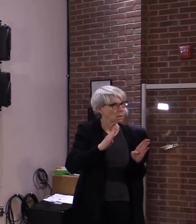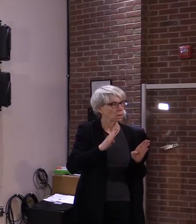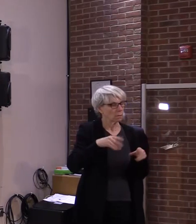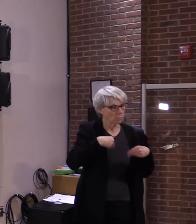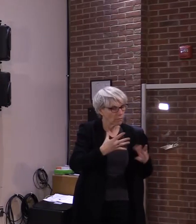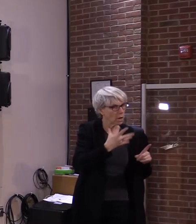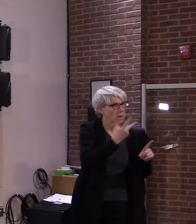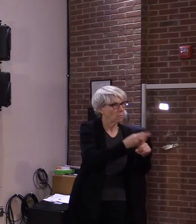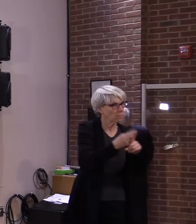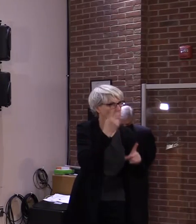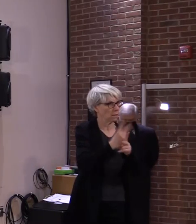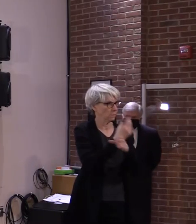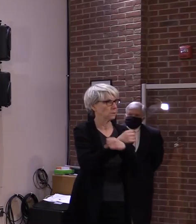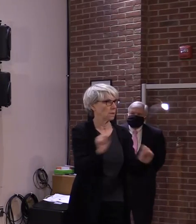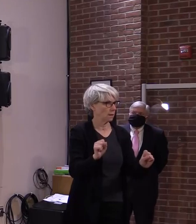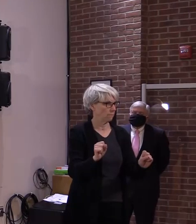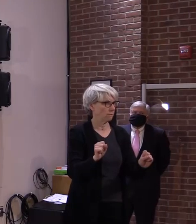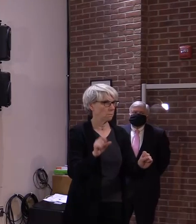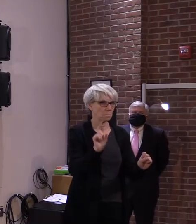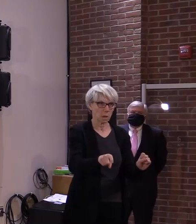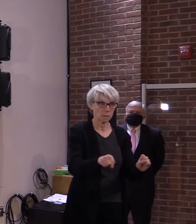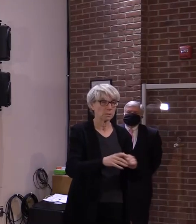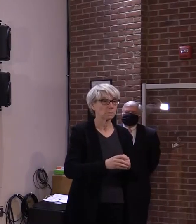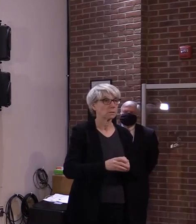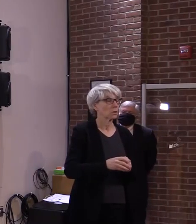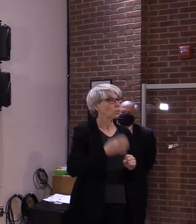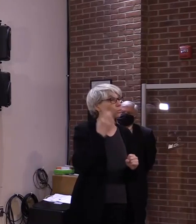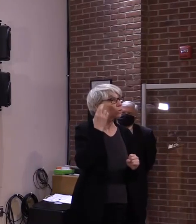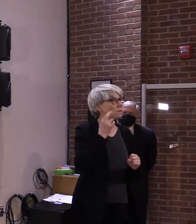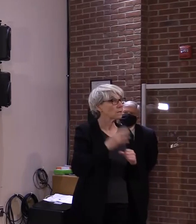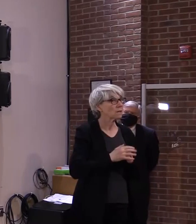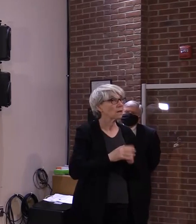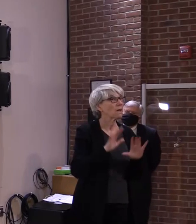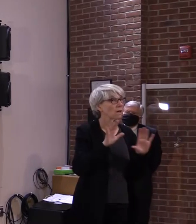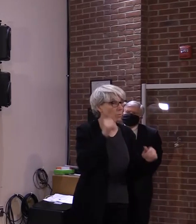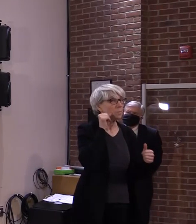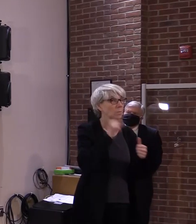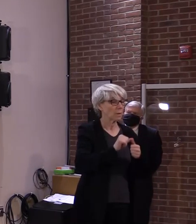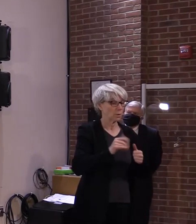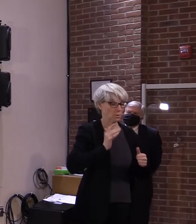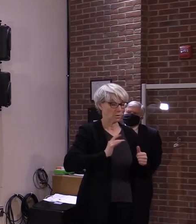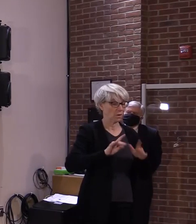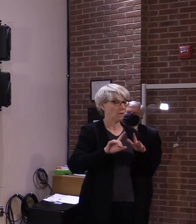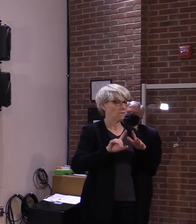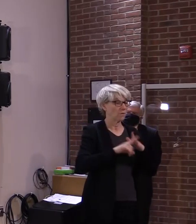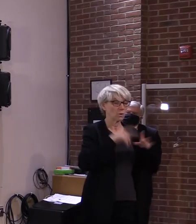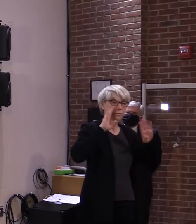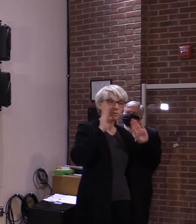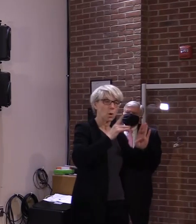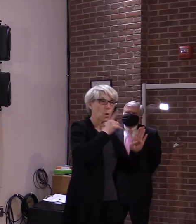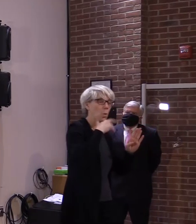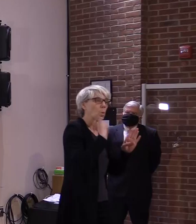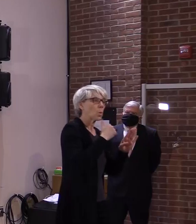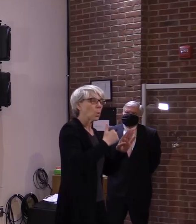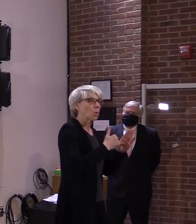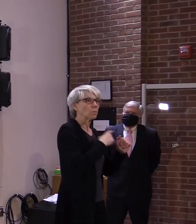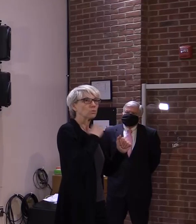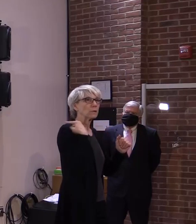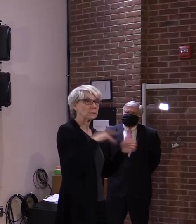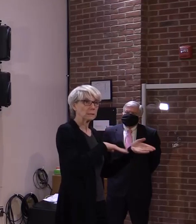of these members of the Vermont community. Now that all Vermont residents who are at the highest risk of death from